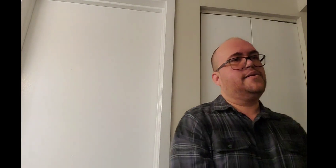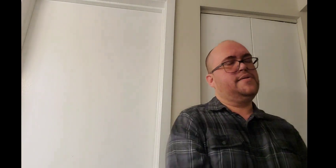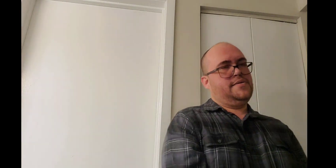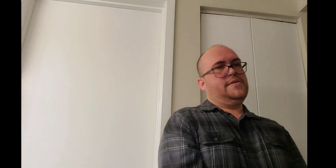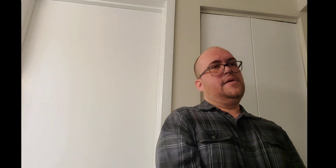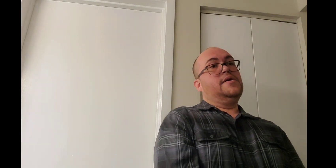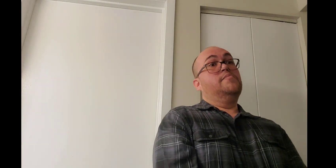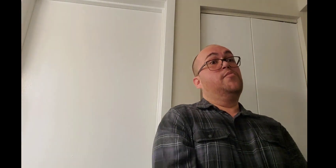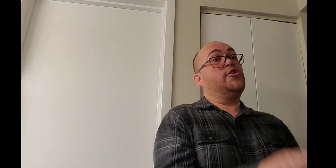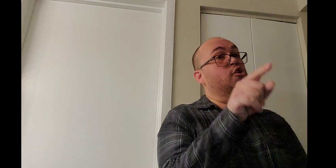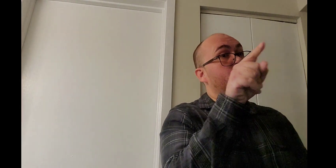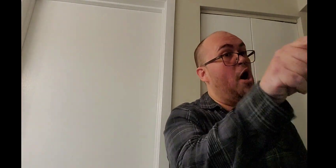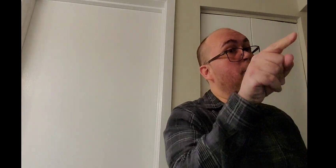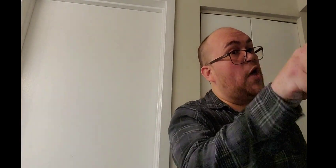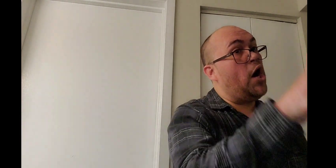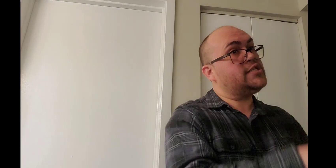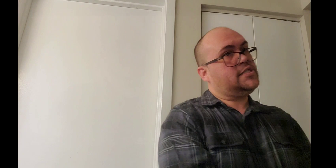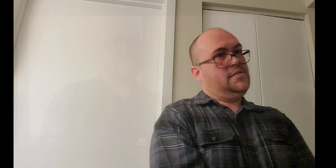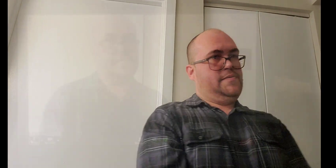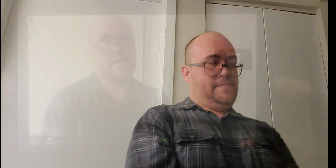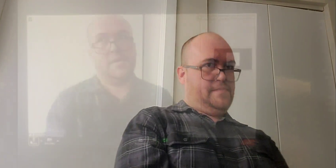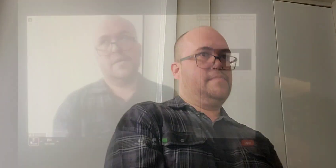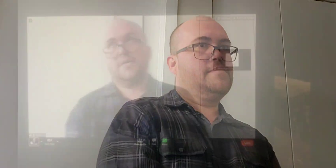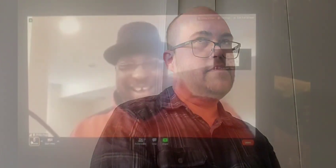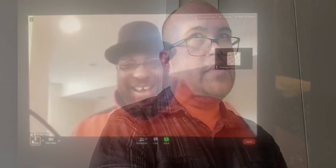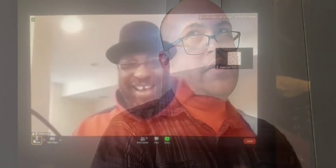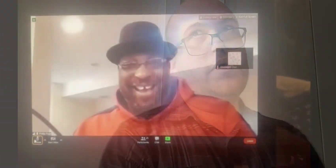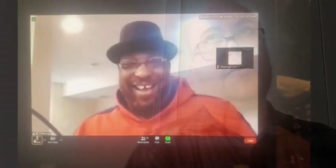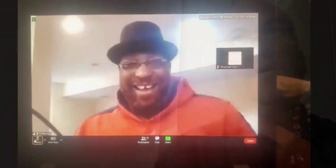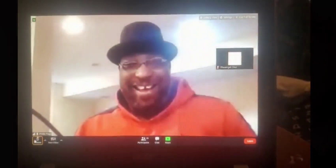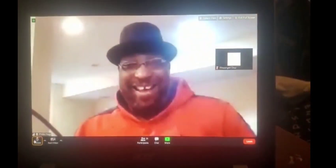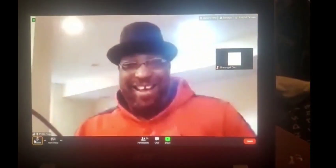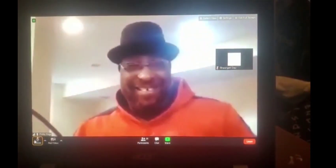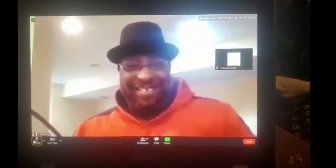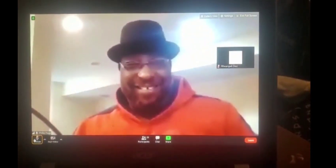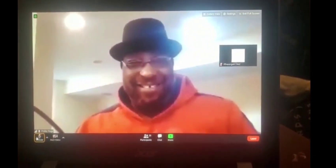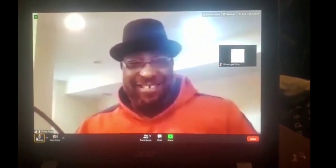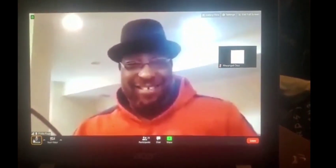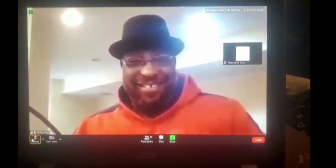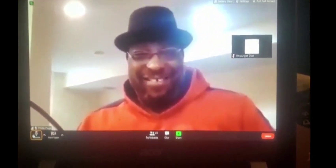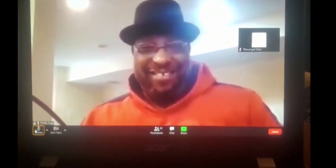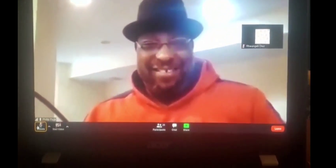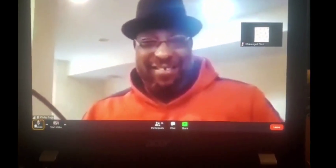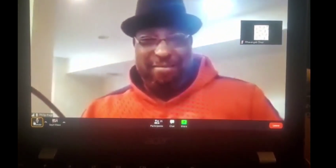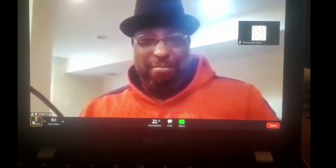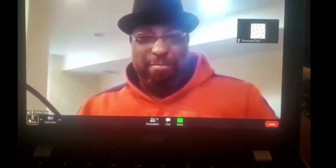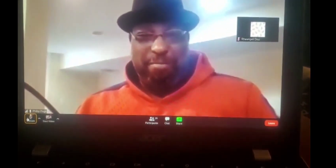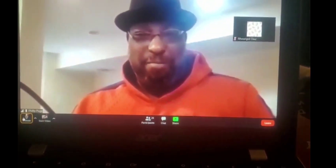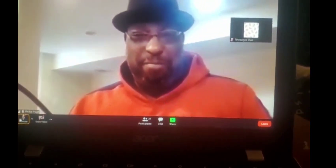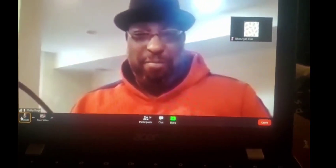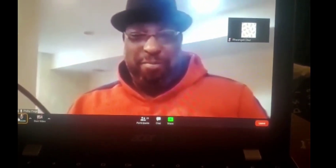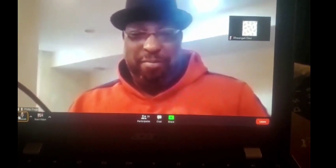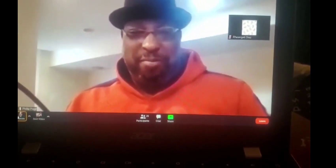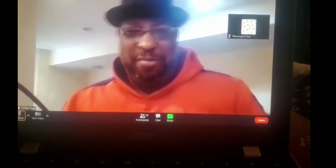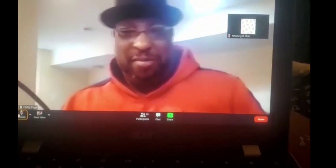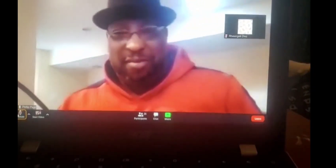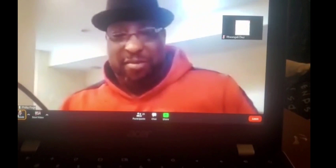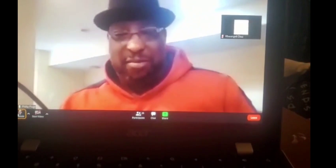but your mom does you know he he didn't call me again so with the age